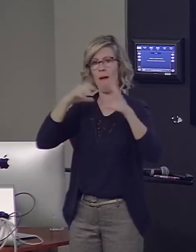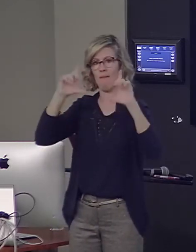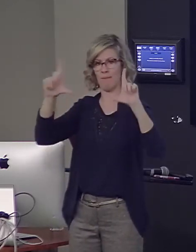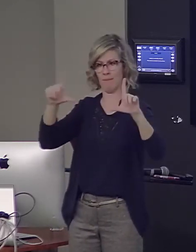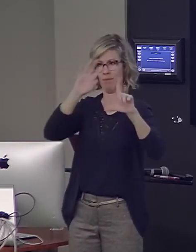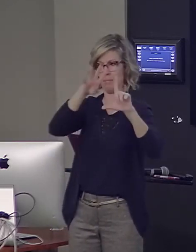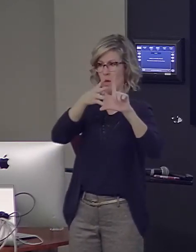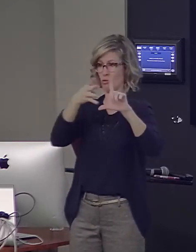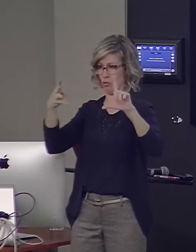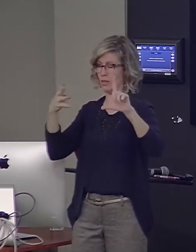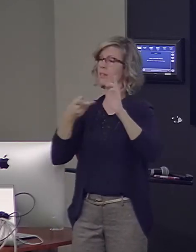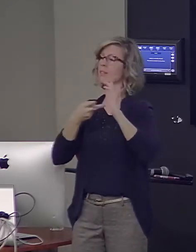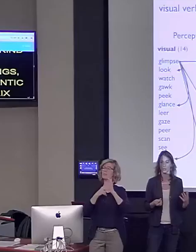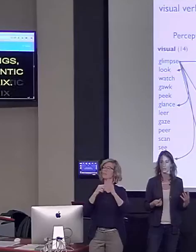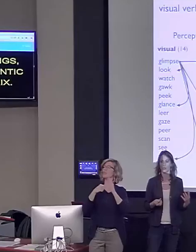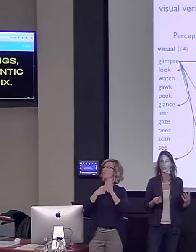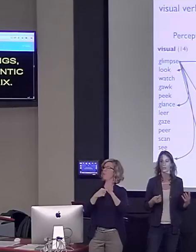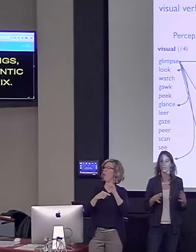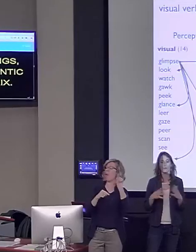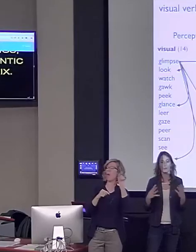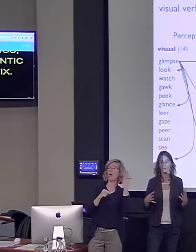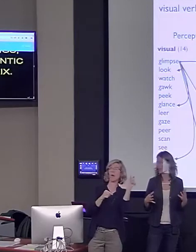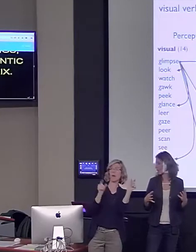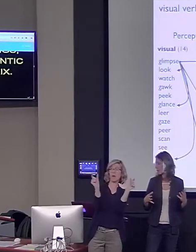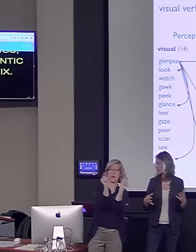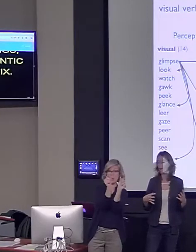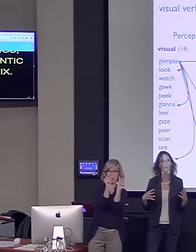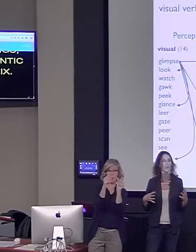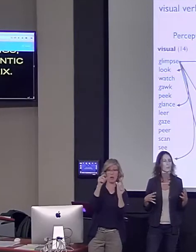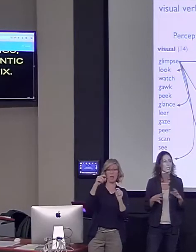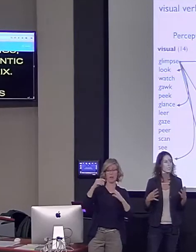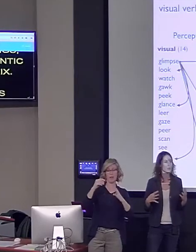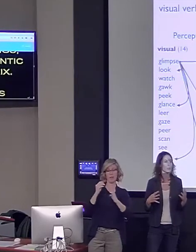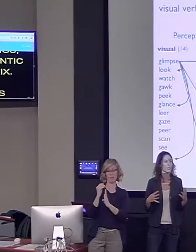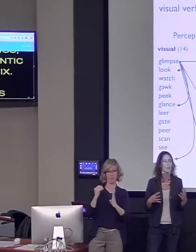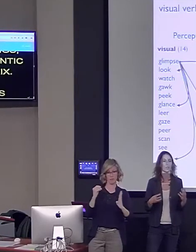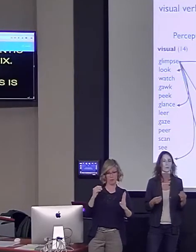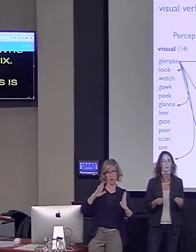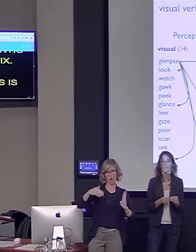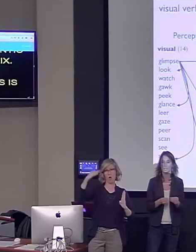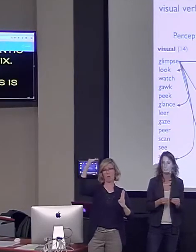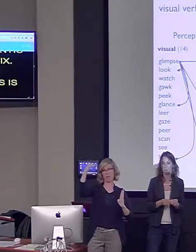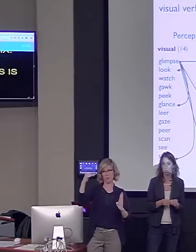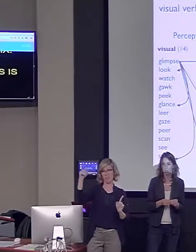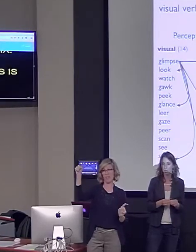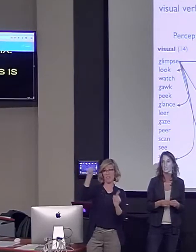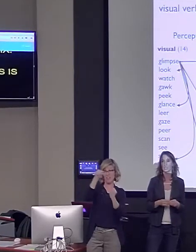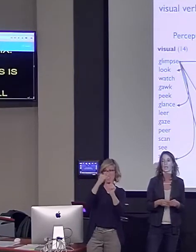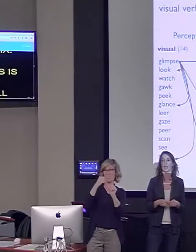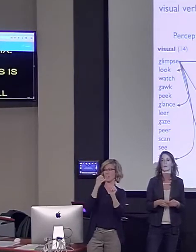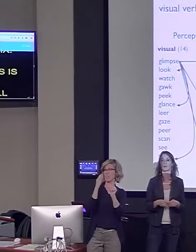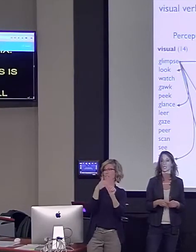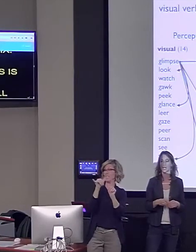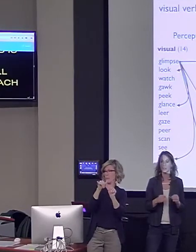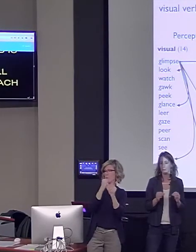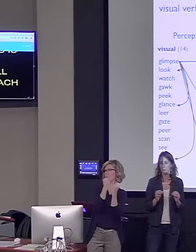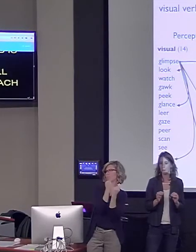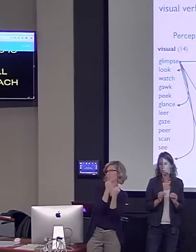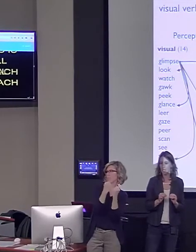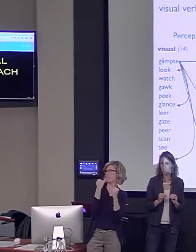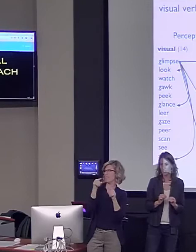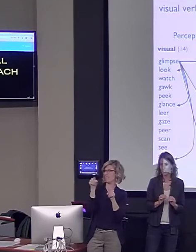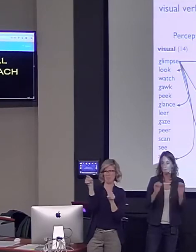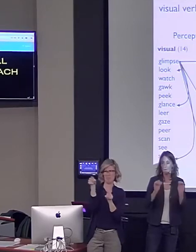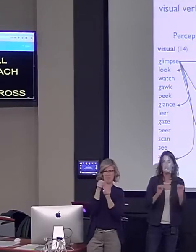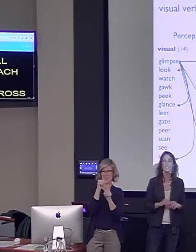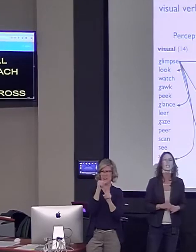relative similarity of all the verbs to each other. So some verbs across participants are going to be really similar, like maybe